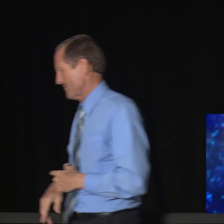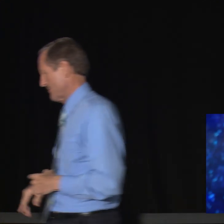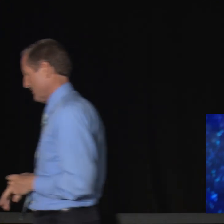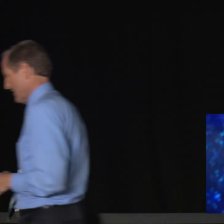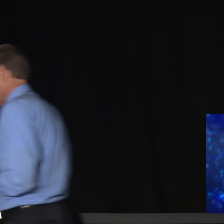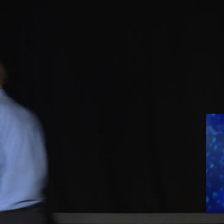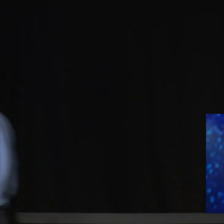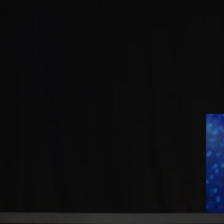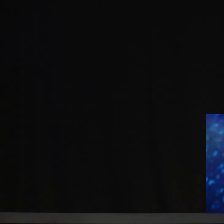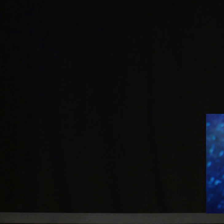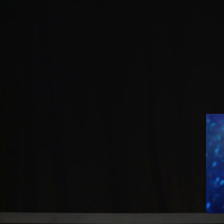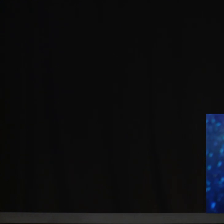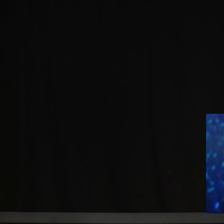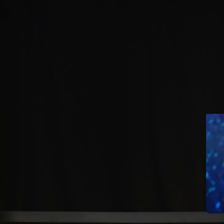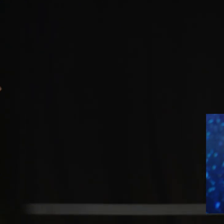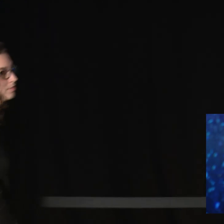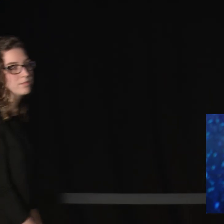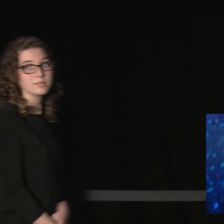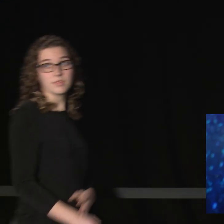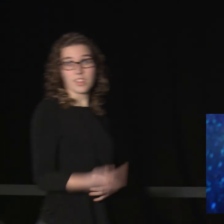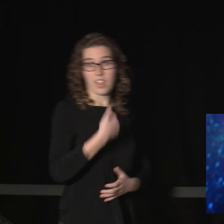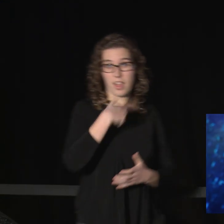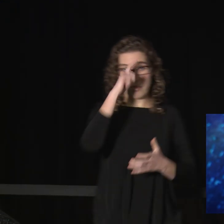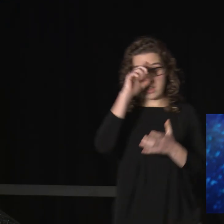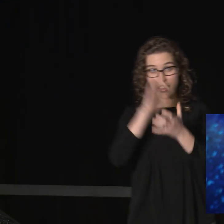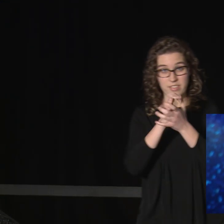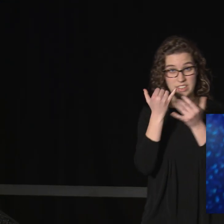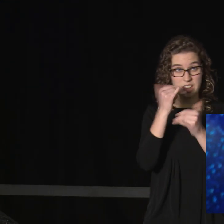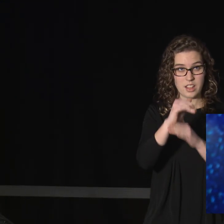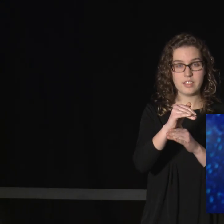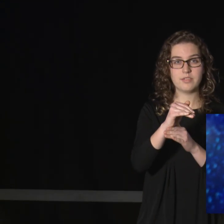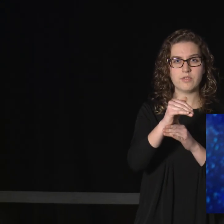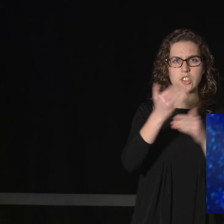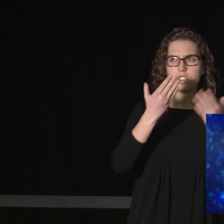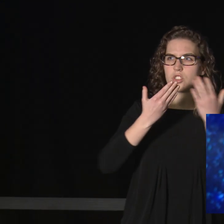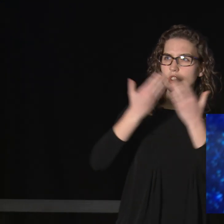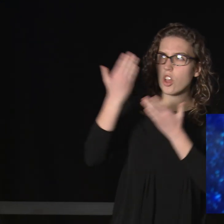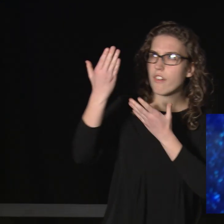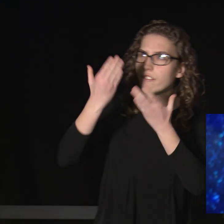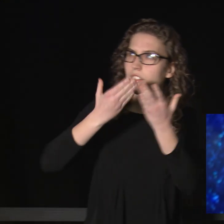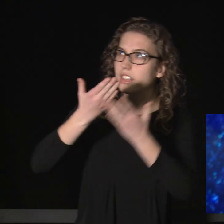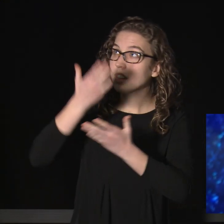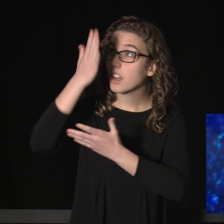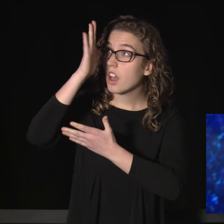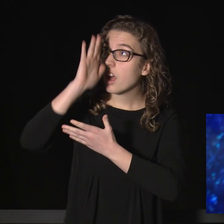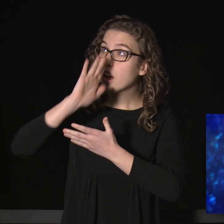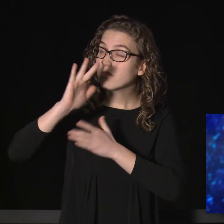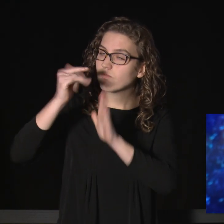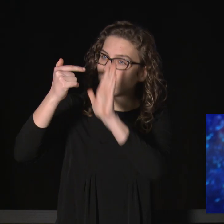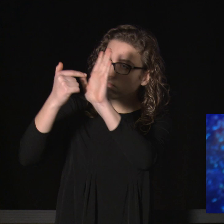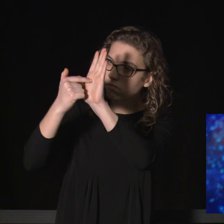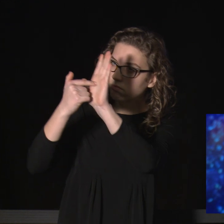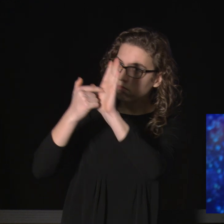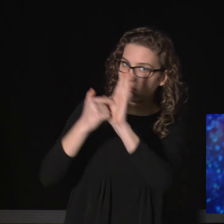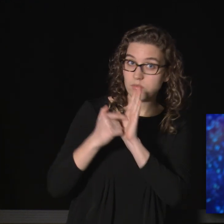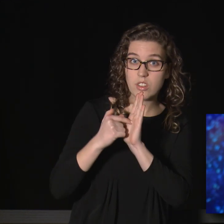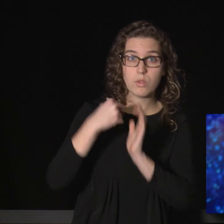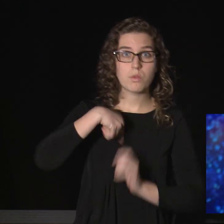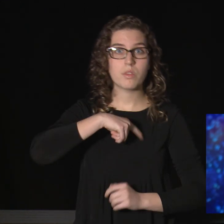And I believe tonight that it is in service that God reveals to us that we